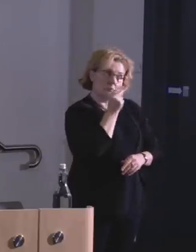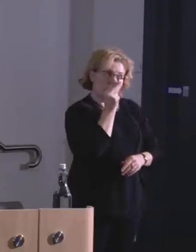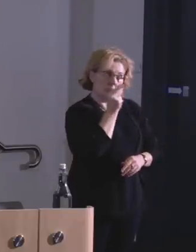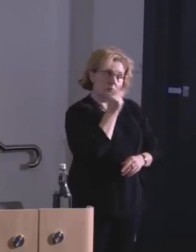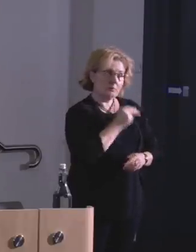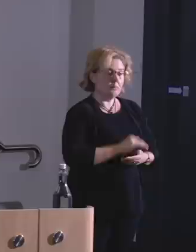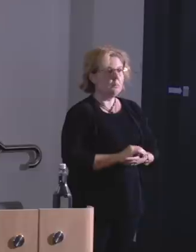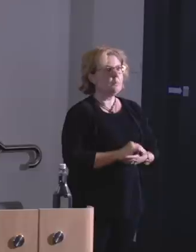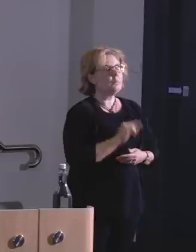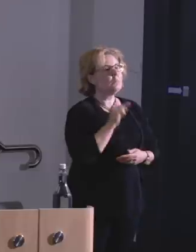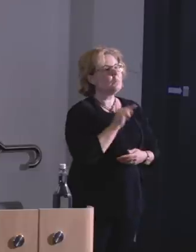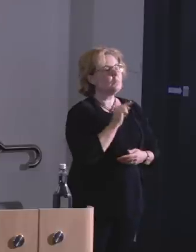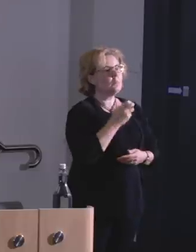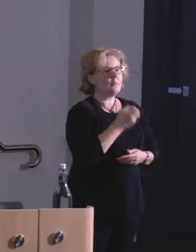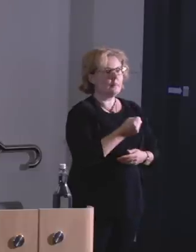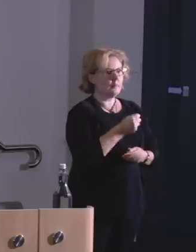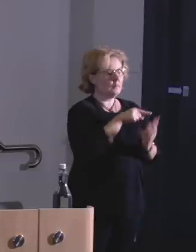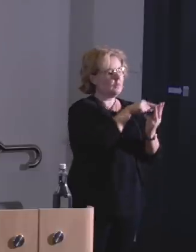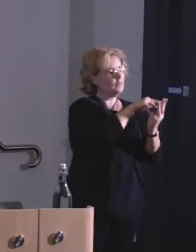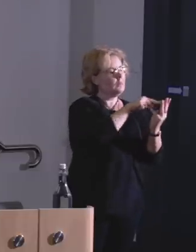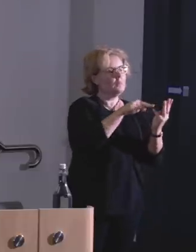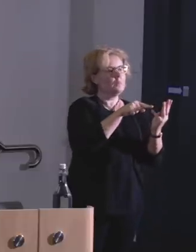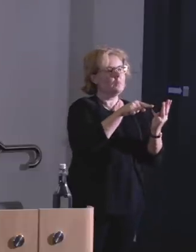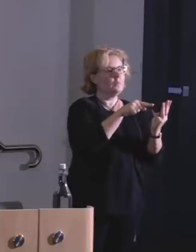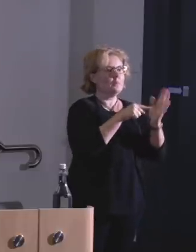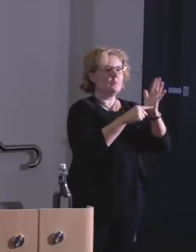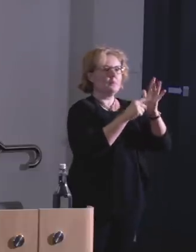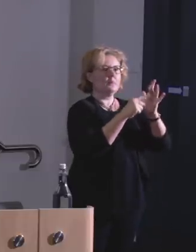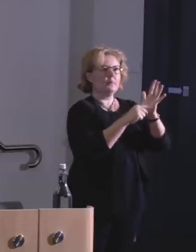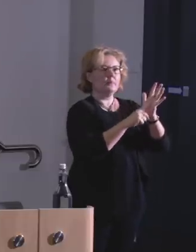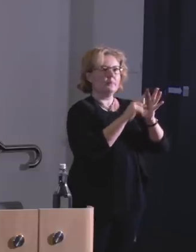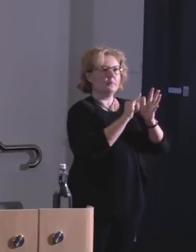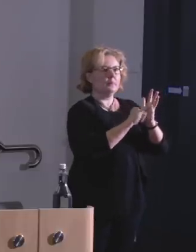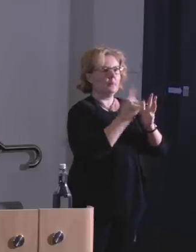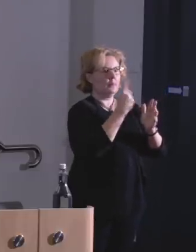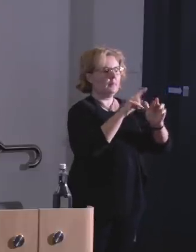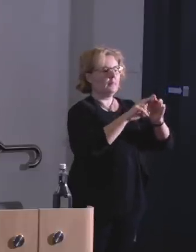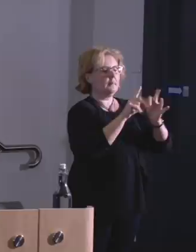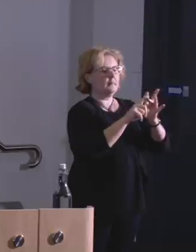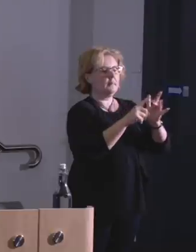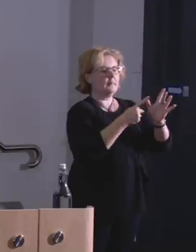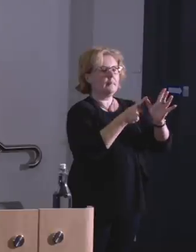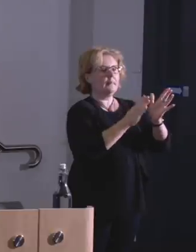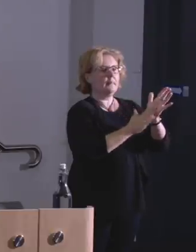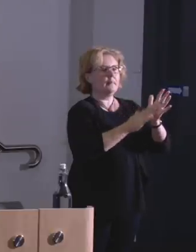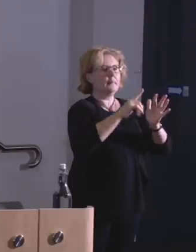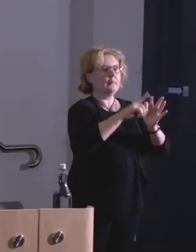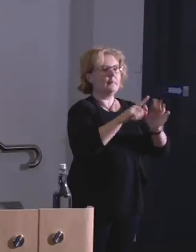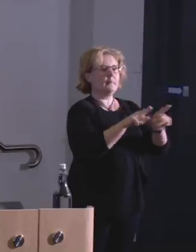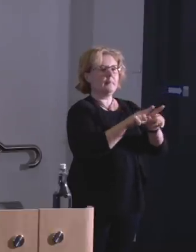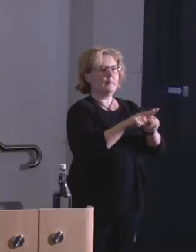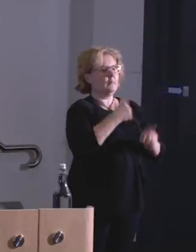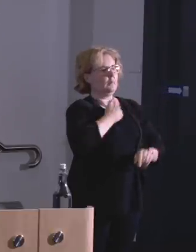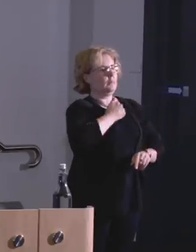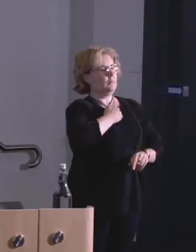And he had held three titles, including the title Fiame, which I now hold. So when